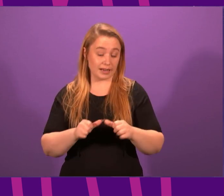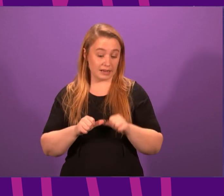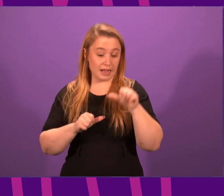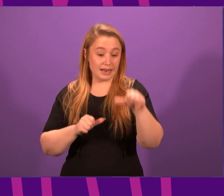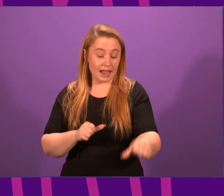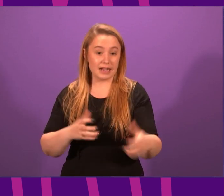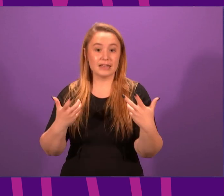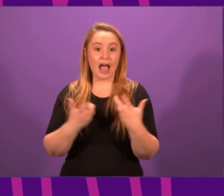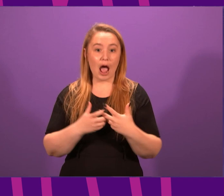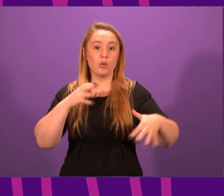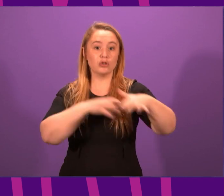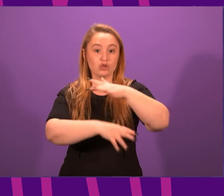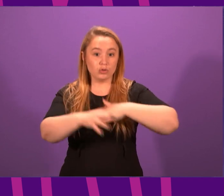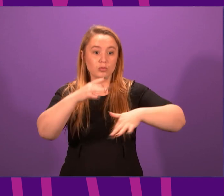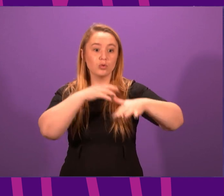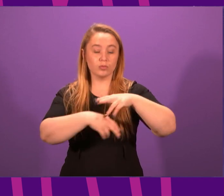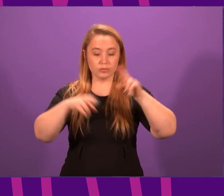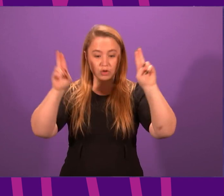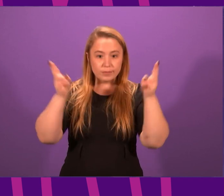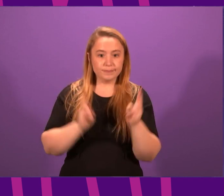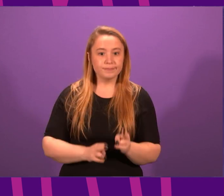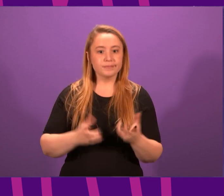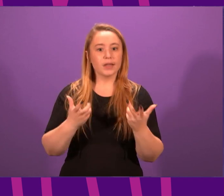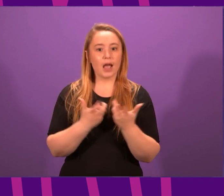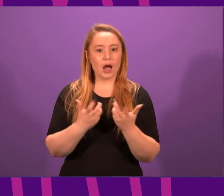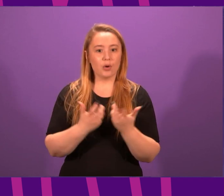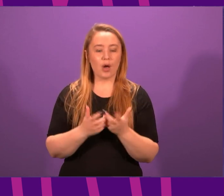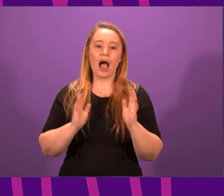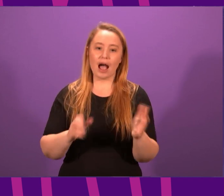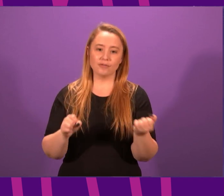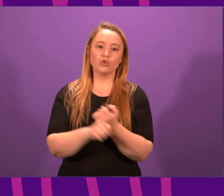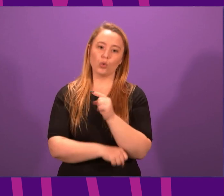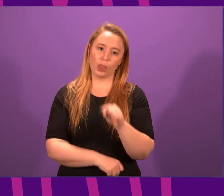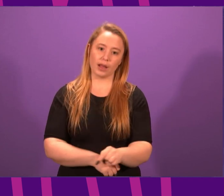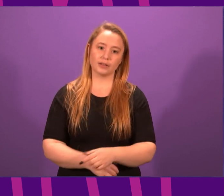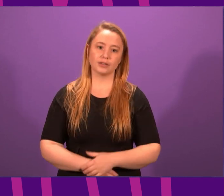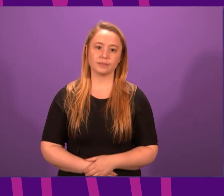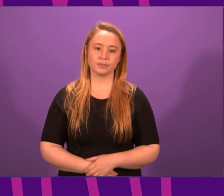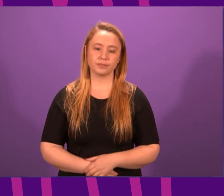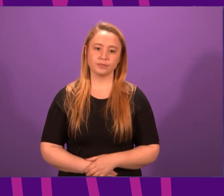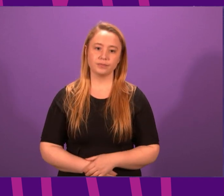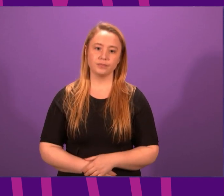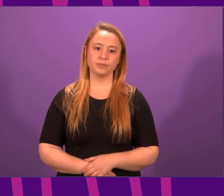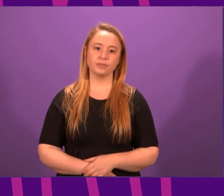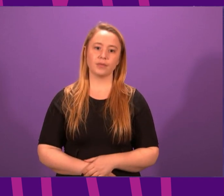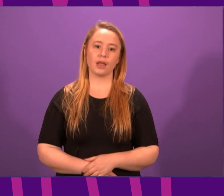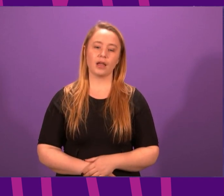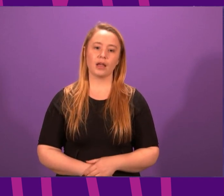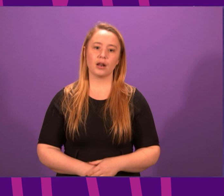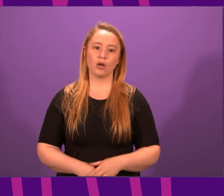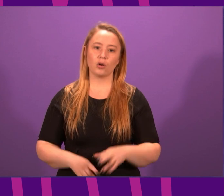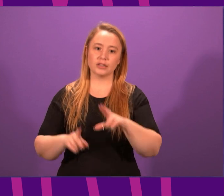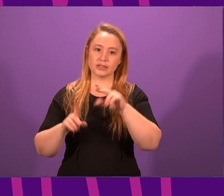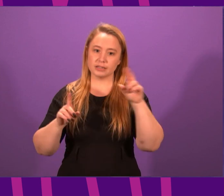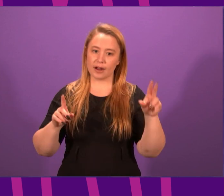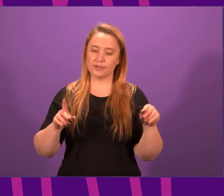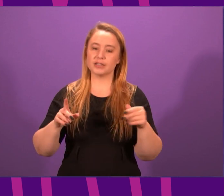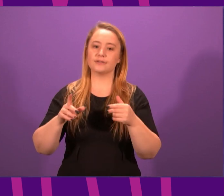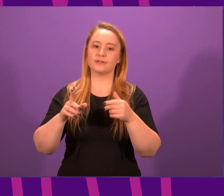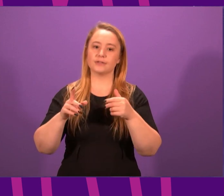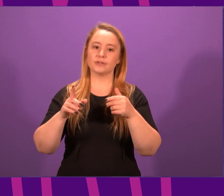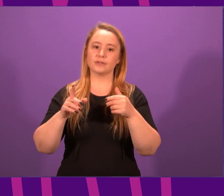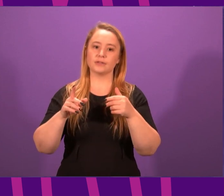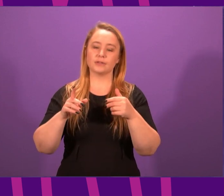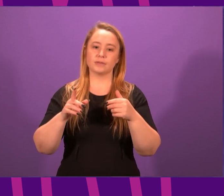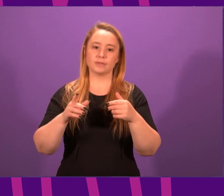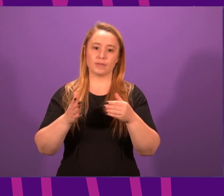to reduce social mixing, because that's what we have to do. And on the Conservative amendment as well, which also removes